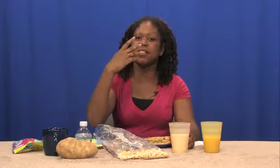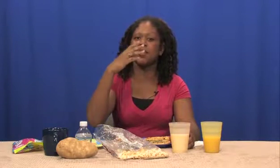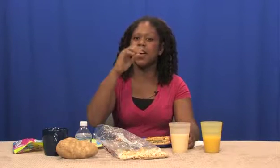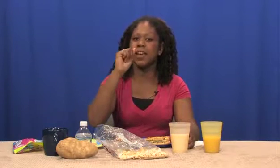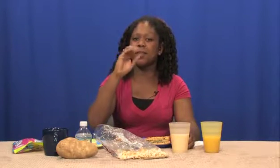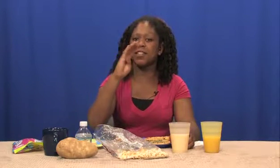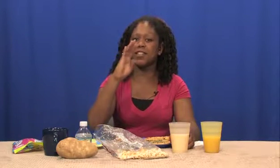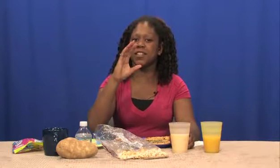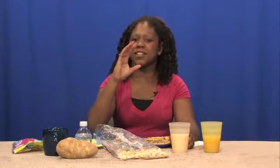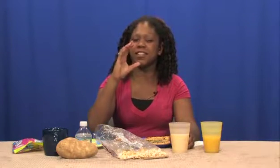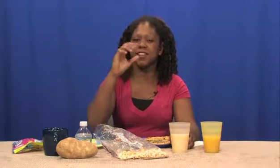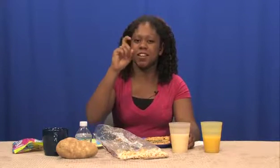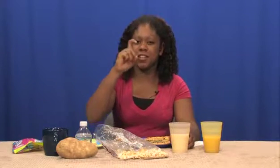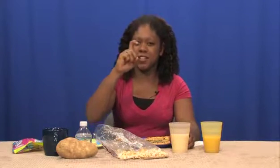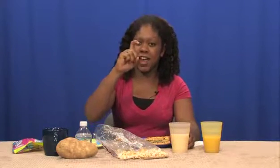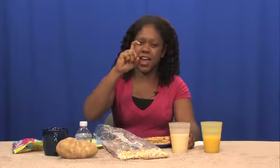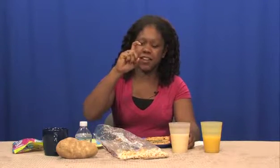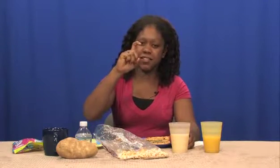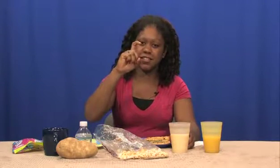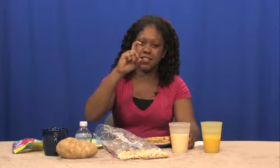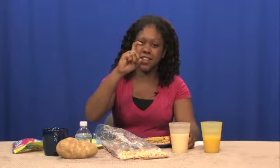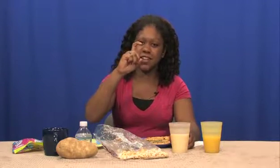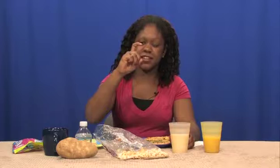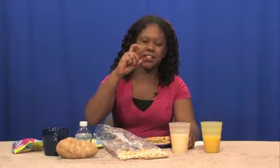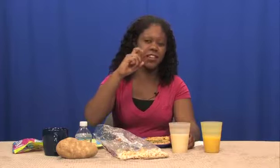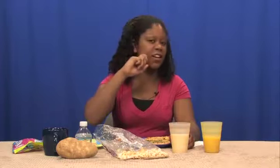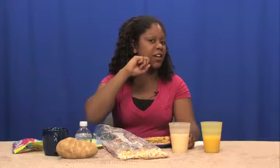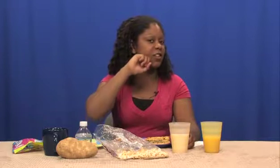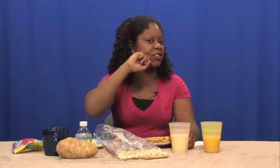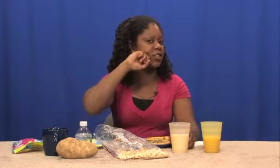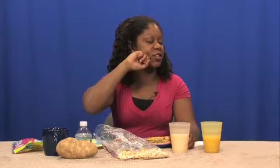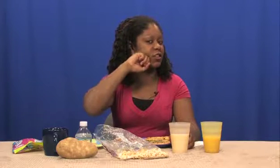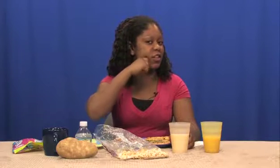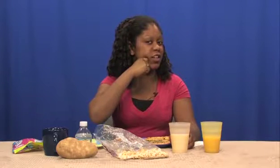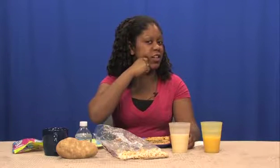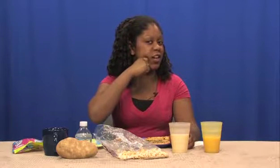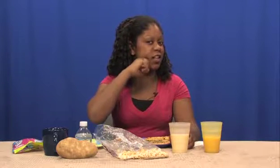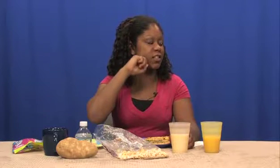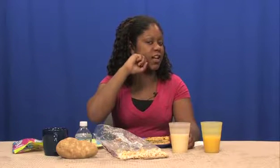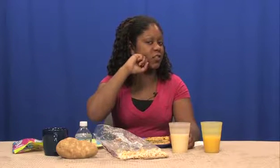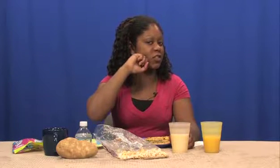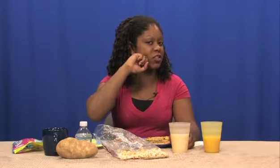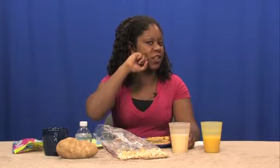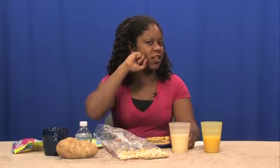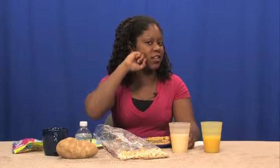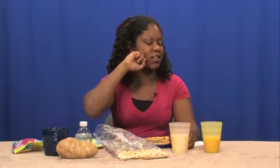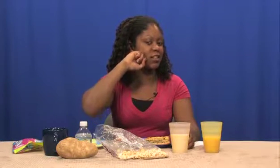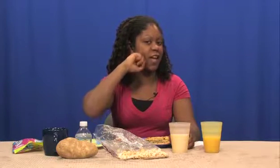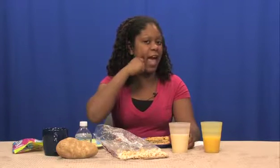your ABCs? Here's an X like this. You're just gonna turn it on the side of your cheek like this.